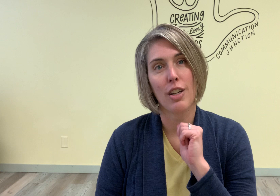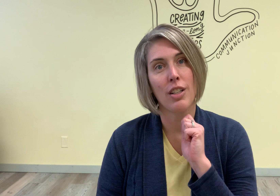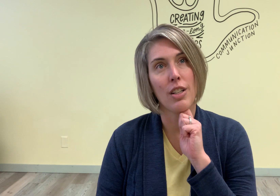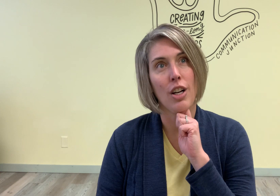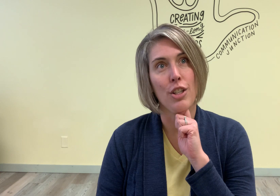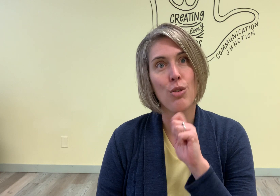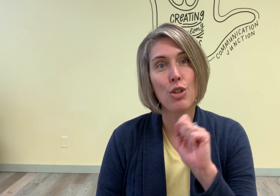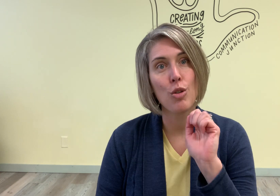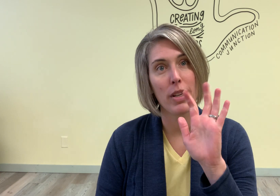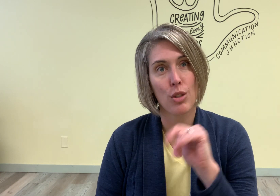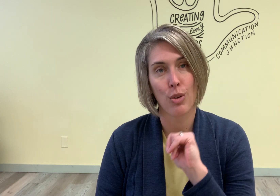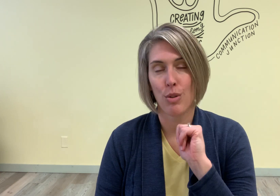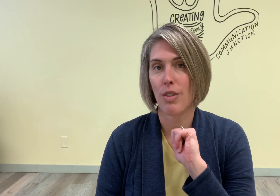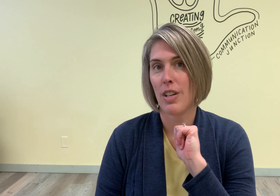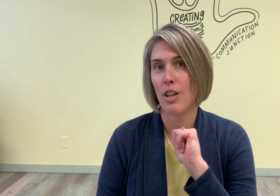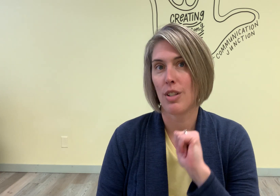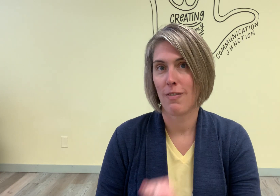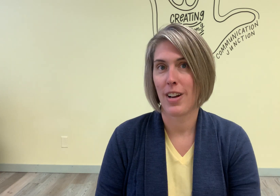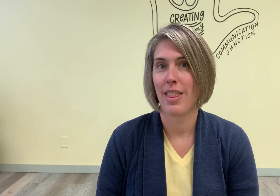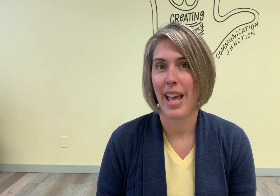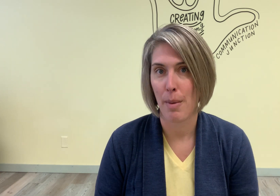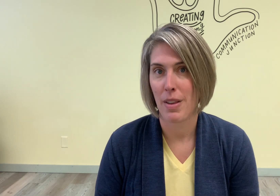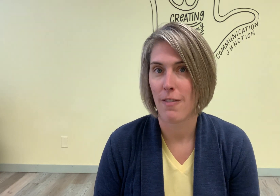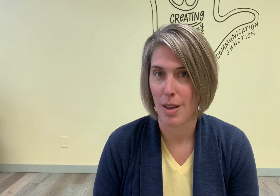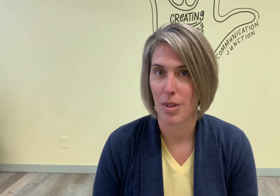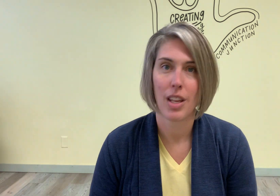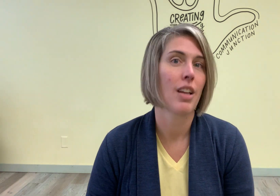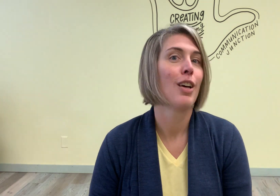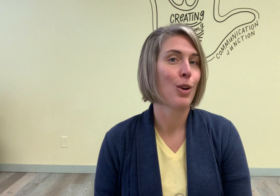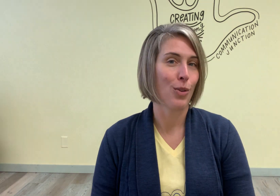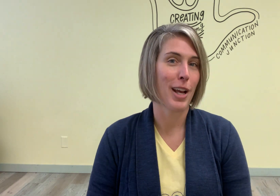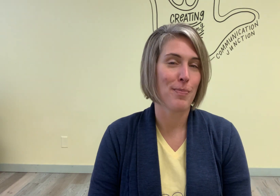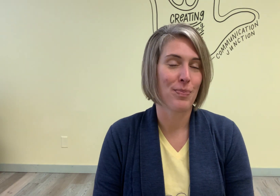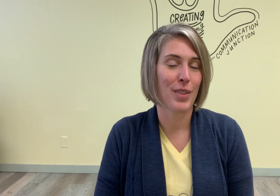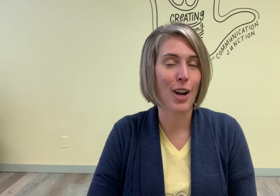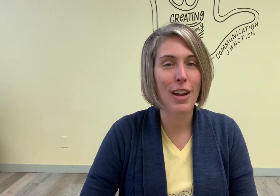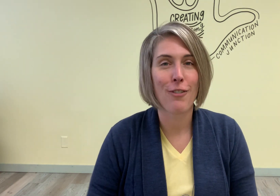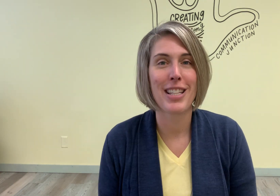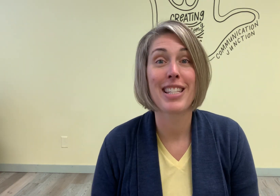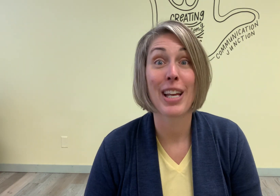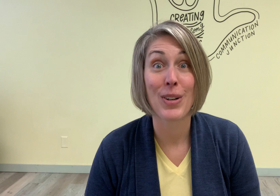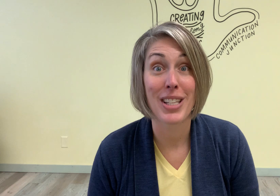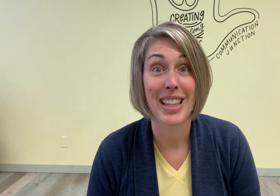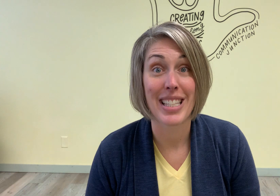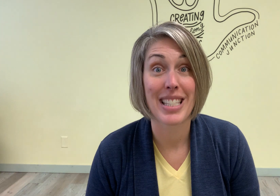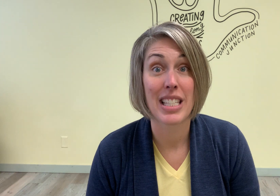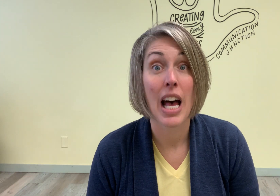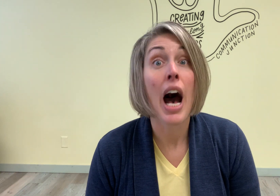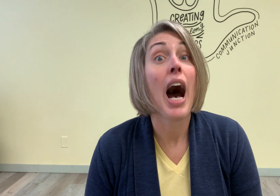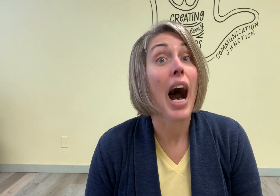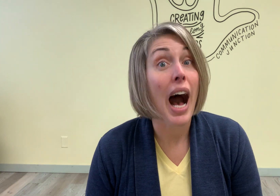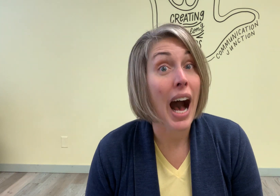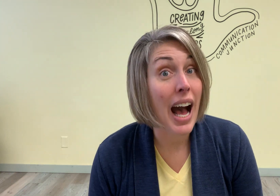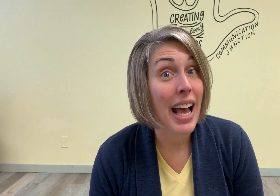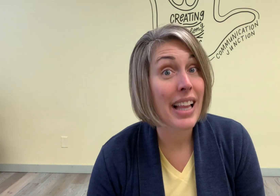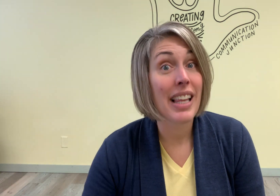on YouTube and scroll through the videos and find the Happy Family rhyme. All right, friends, it goes like this. I